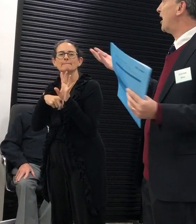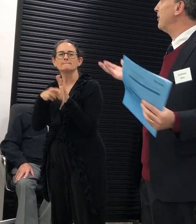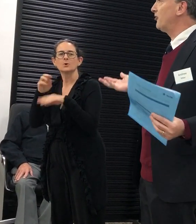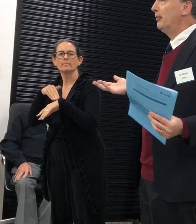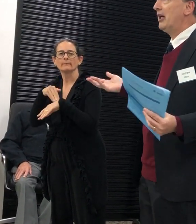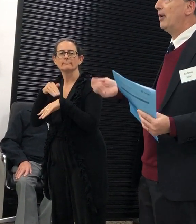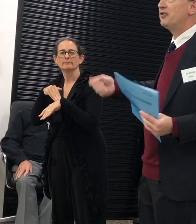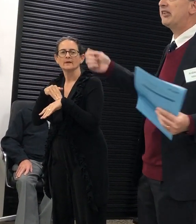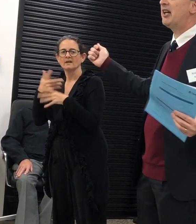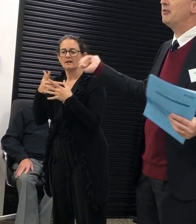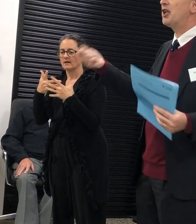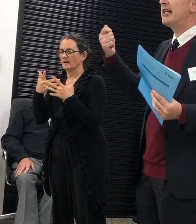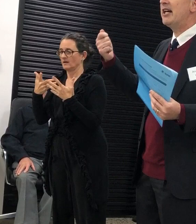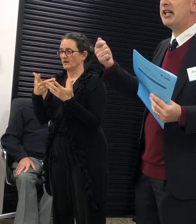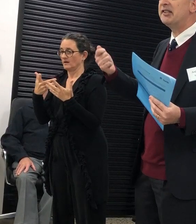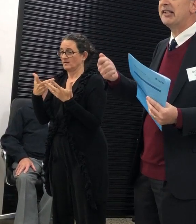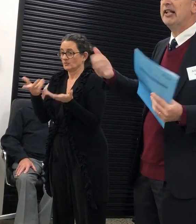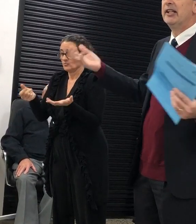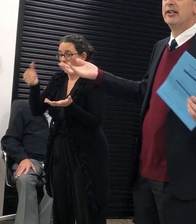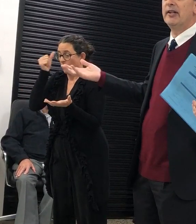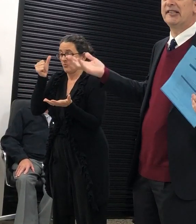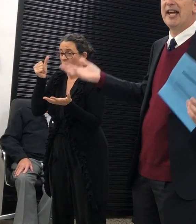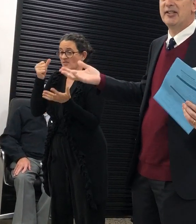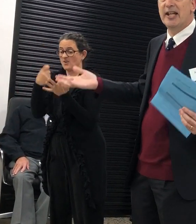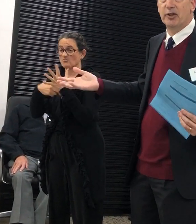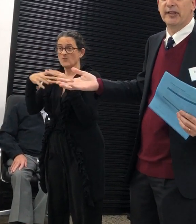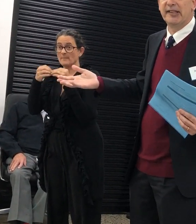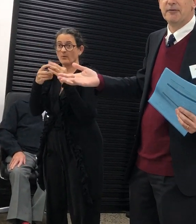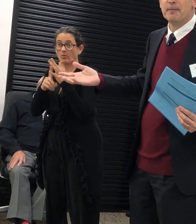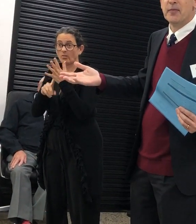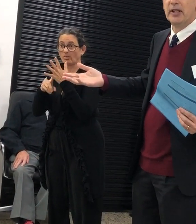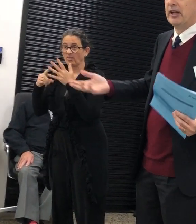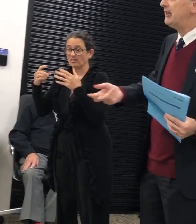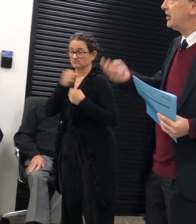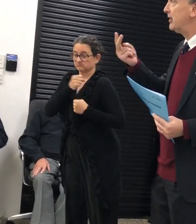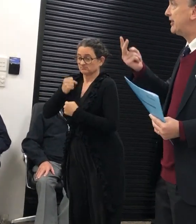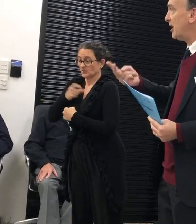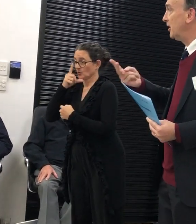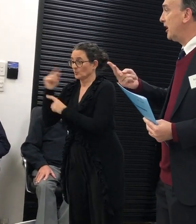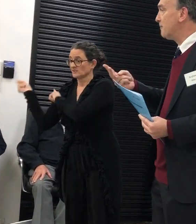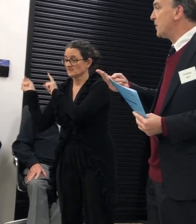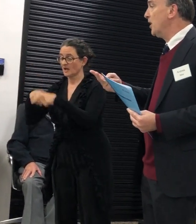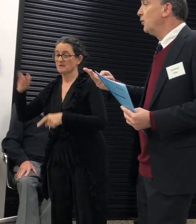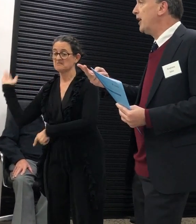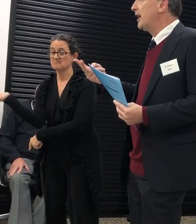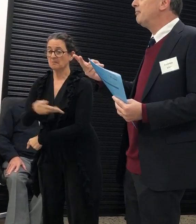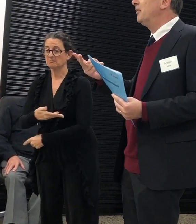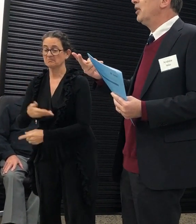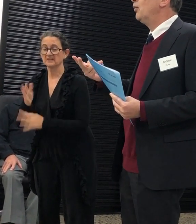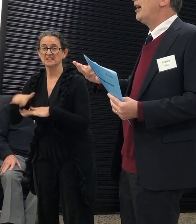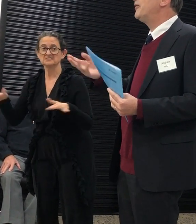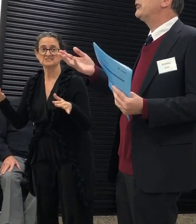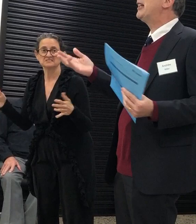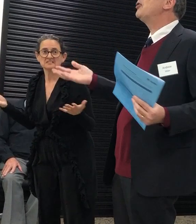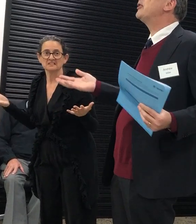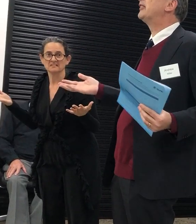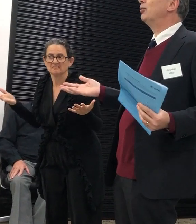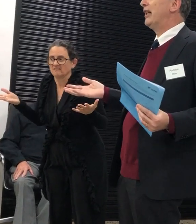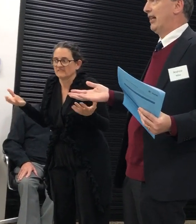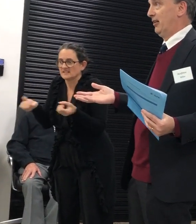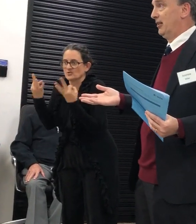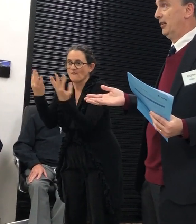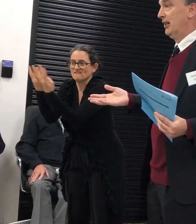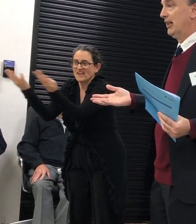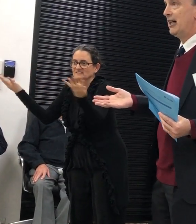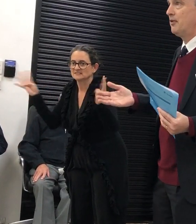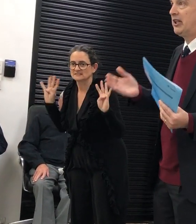Rebels could come in from anywhere and just start macheting our kids. You know, it's that dangerous. He said, secondly, we have no secondary school